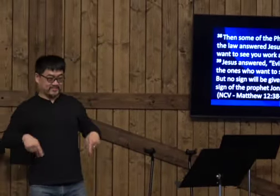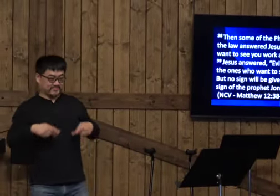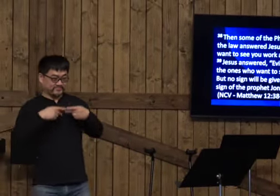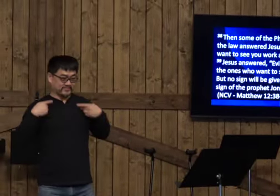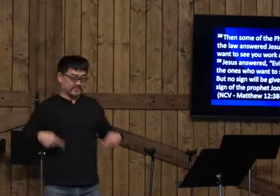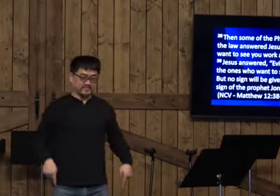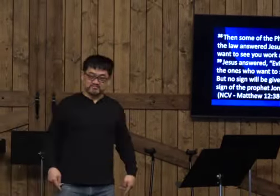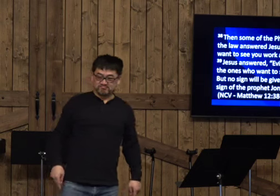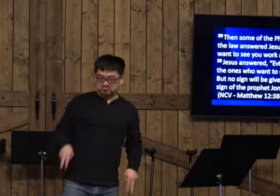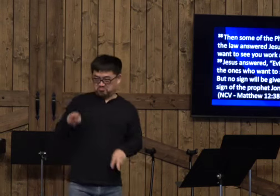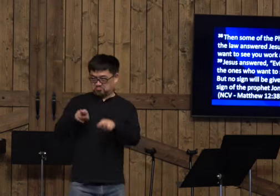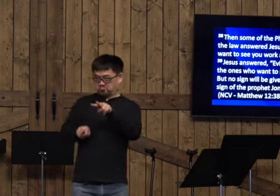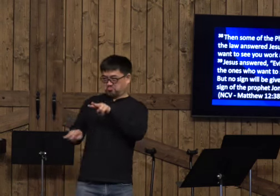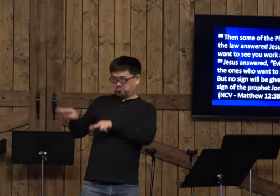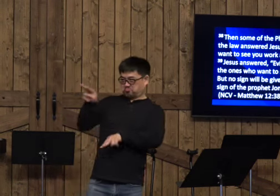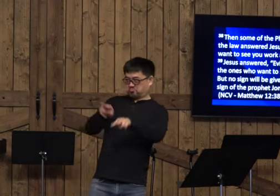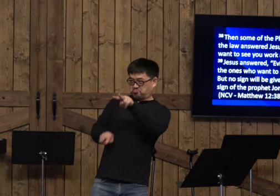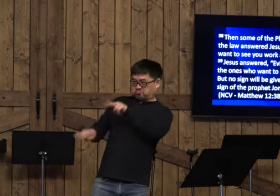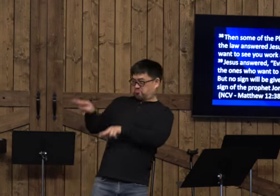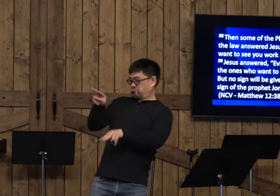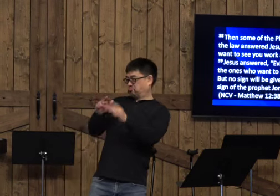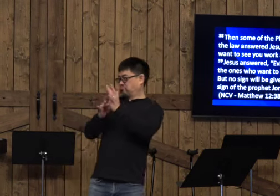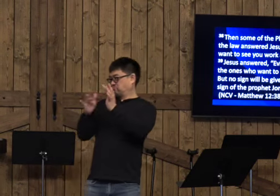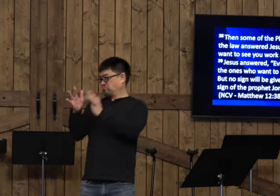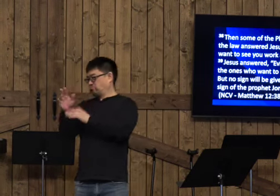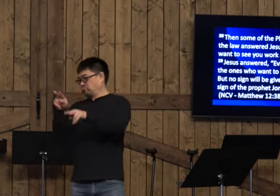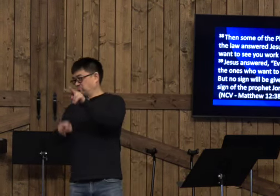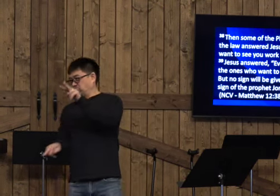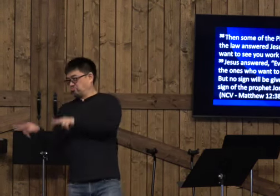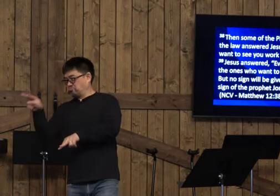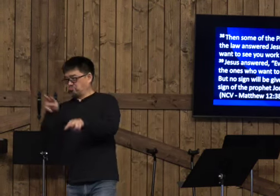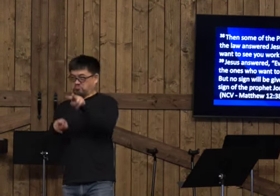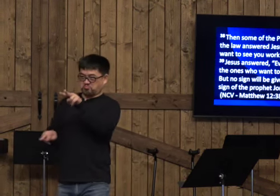Now this is about the Pharisees right here. They were watching and observing Jesus.